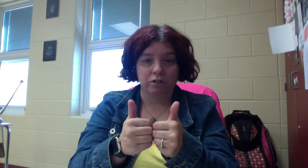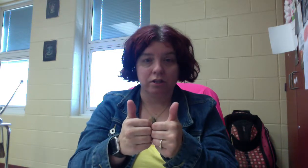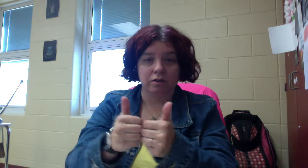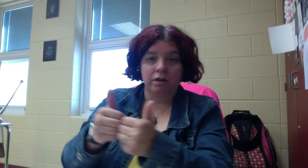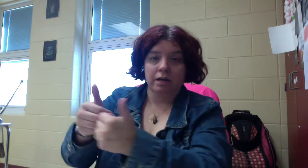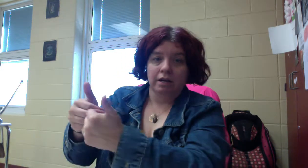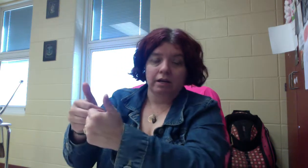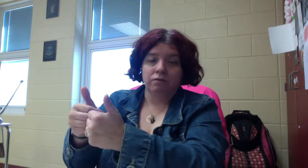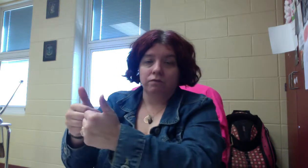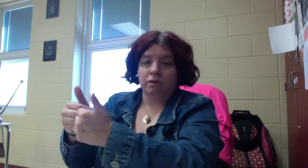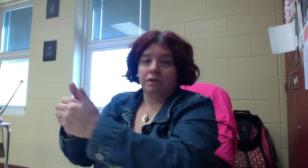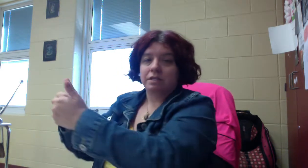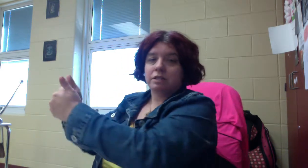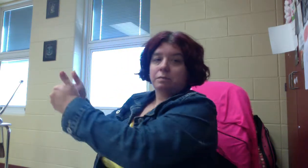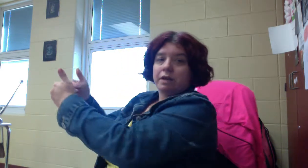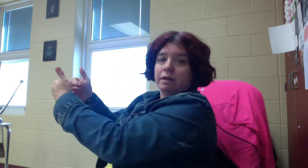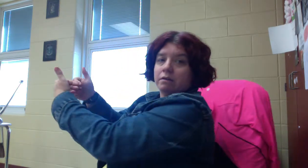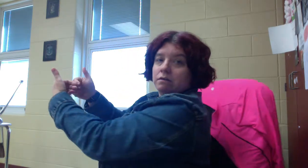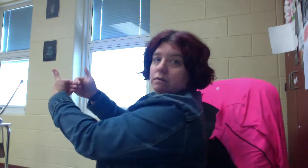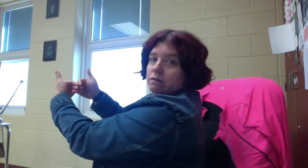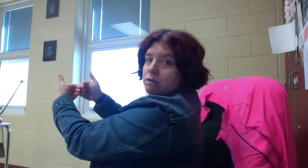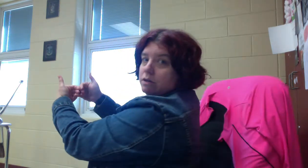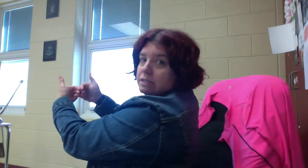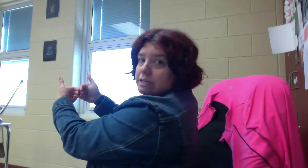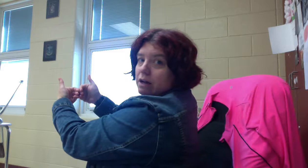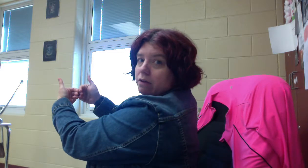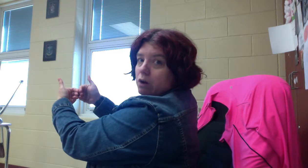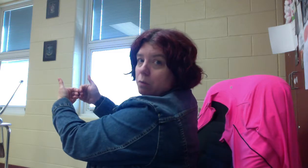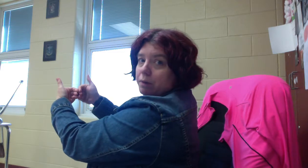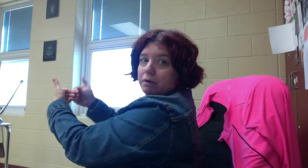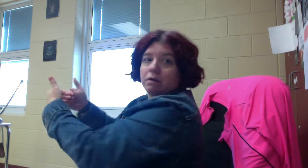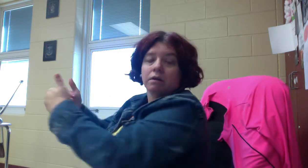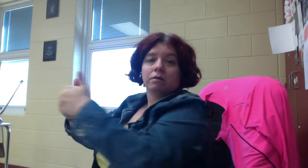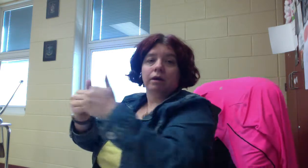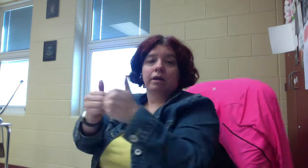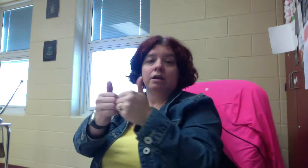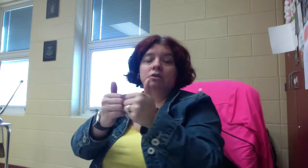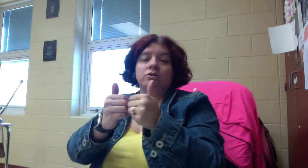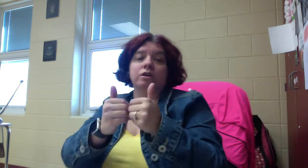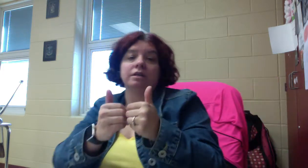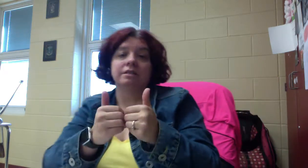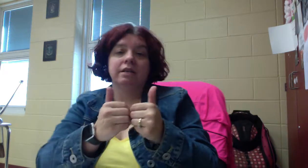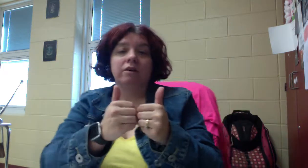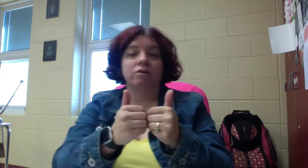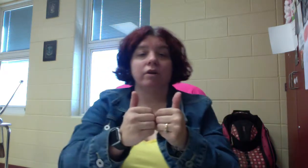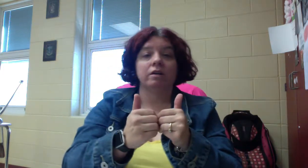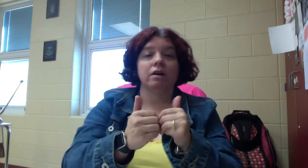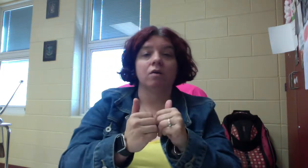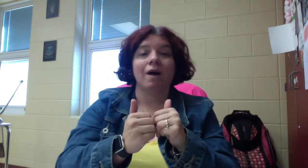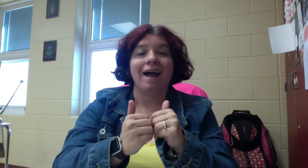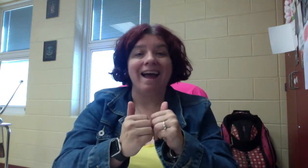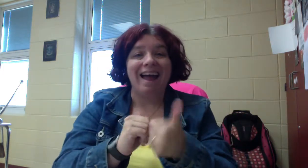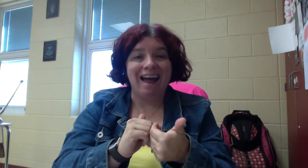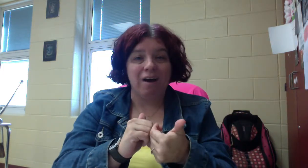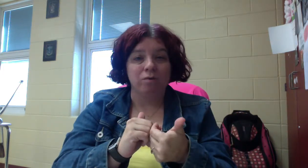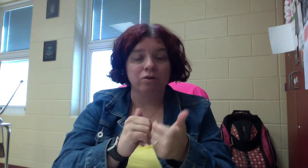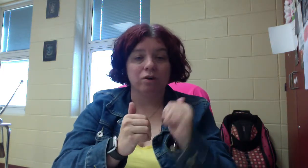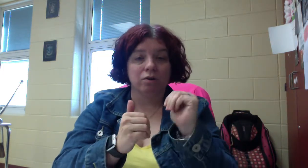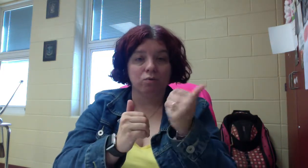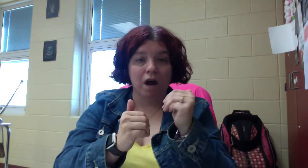other. If I spin, you can see how they're open. Okay, so you're going to sit here and you're going to go how. You're going to rock